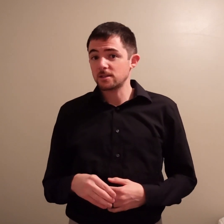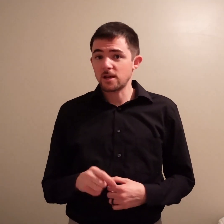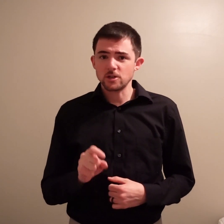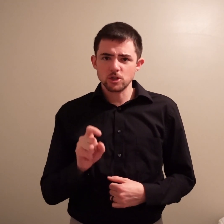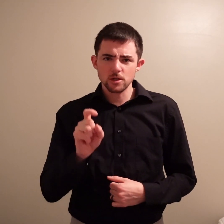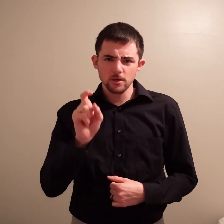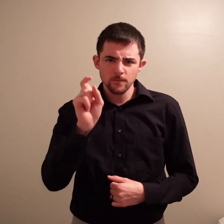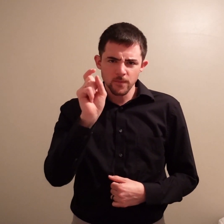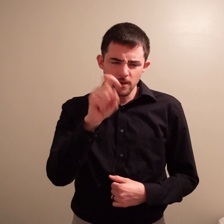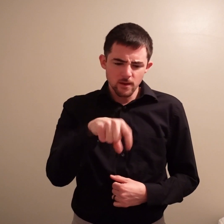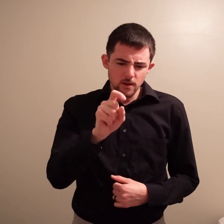sign should,